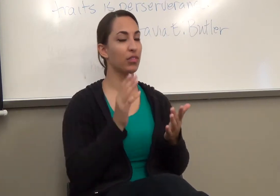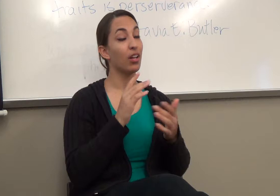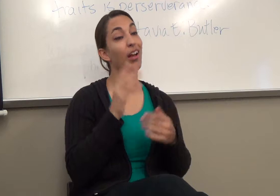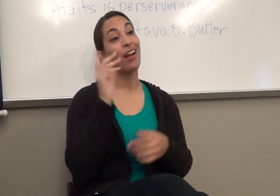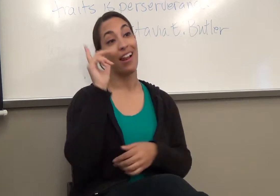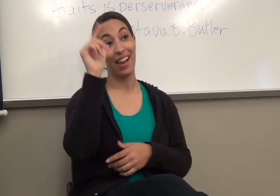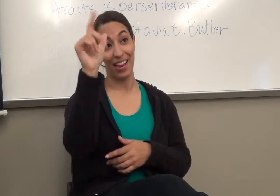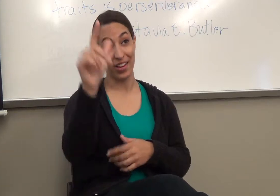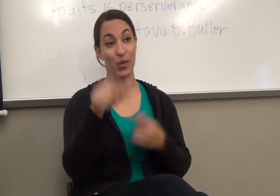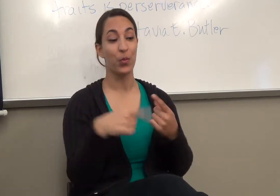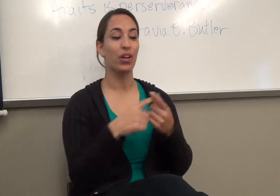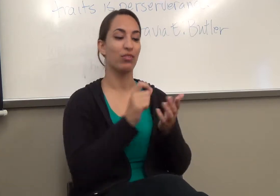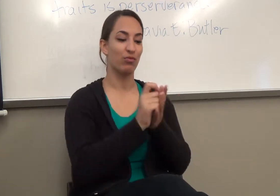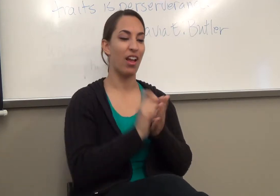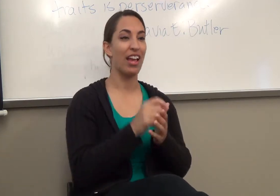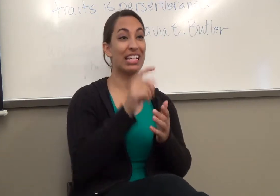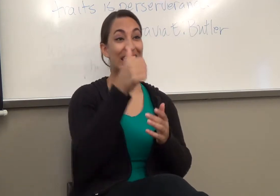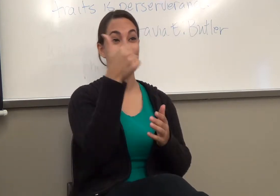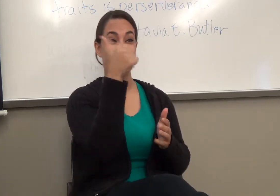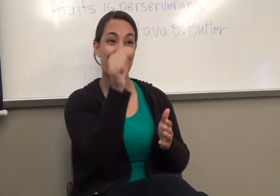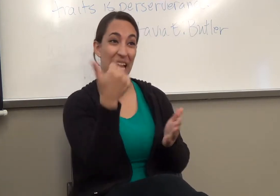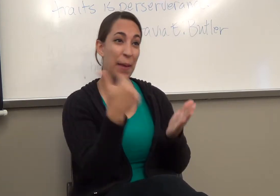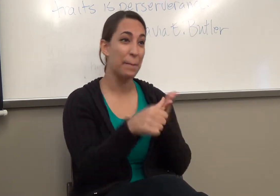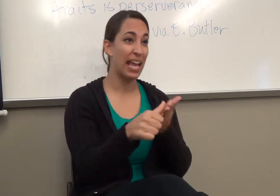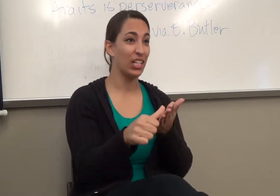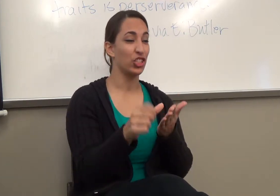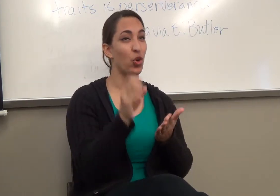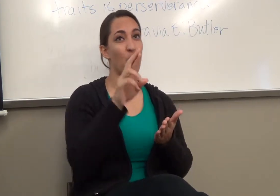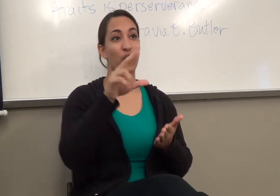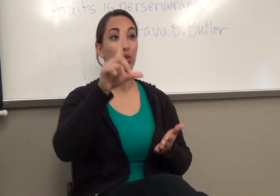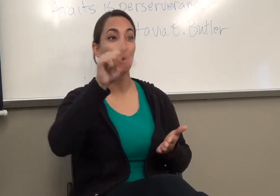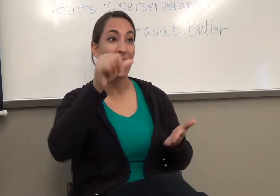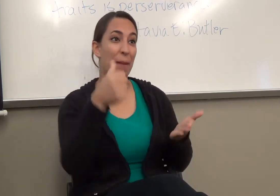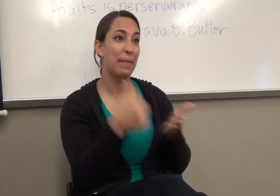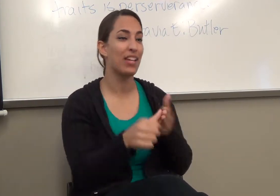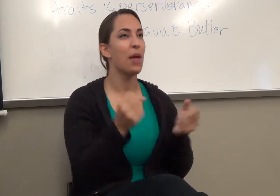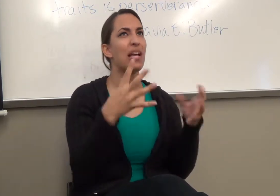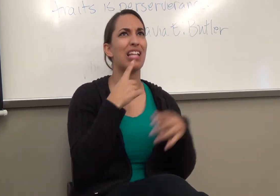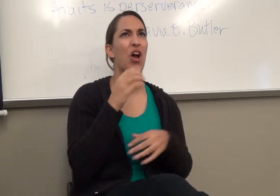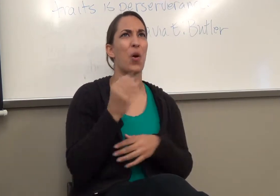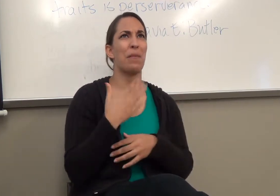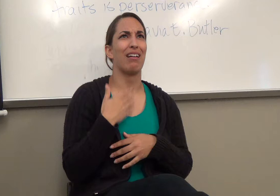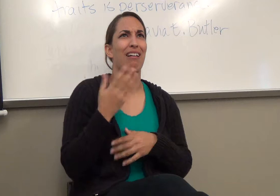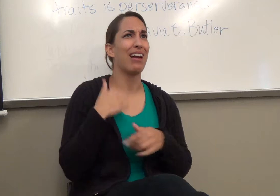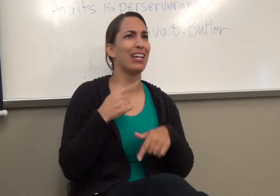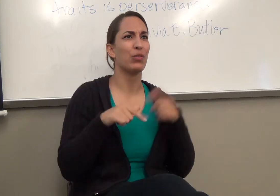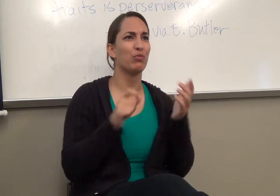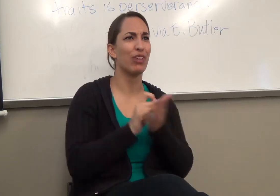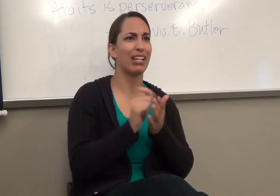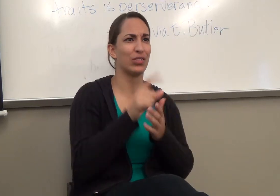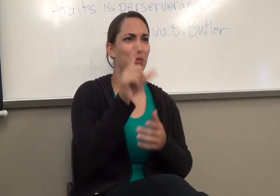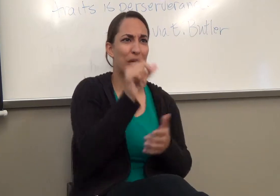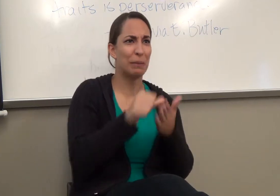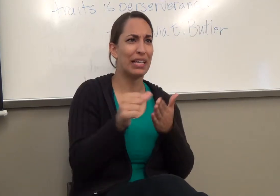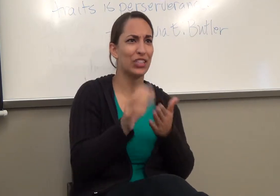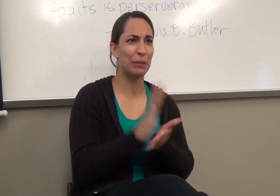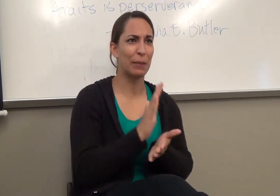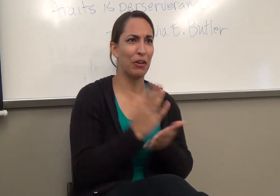20-page paper, a lot of students say, oh my God, I can't write a 20-page paper. Well, guess what? Then you go into